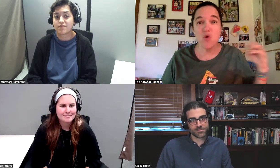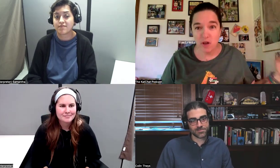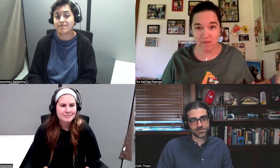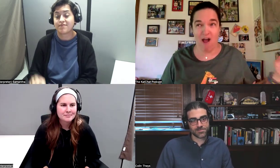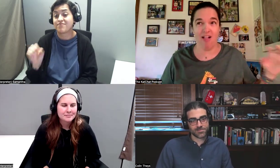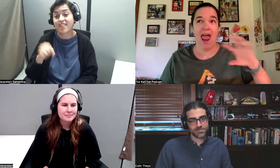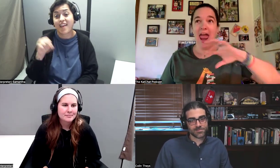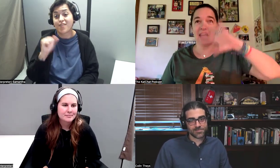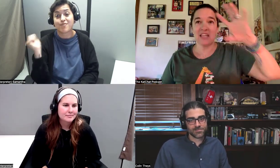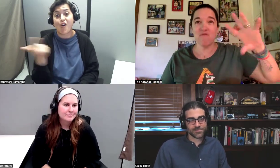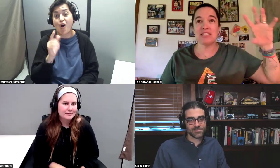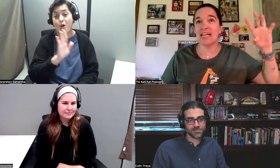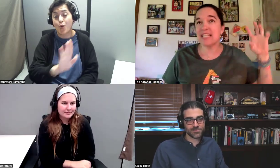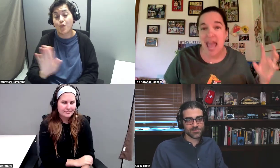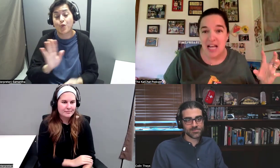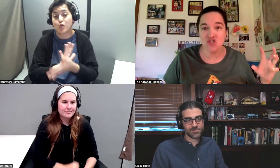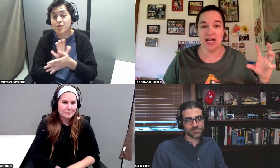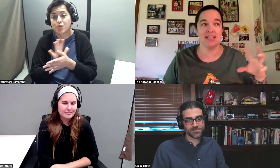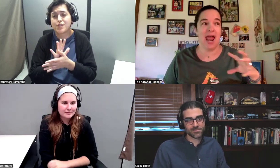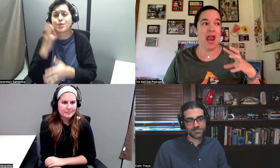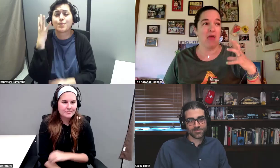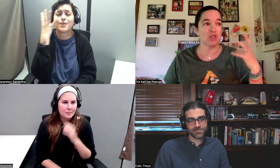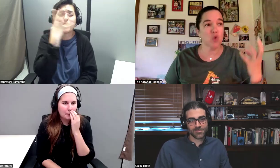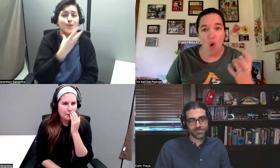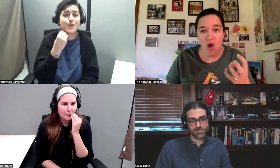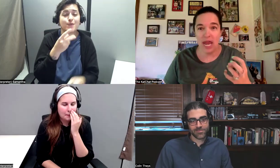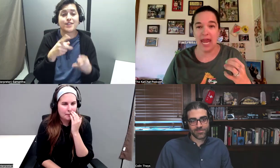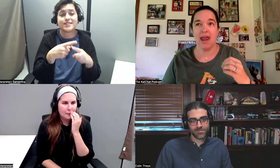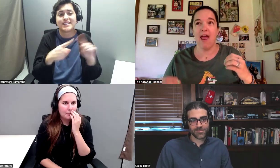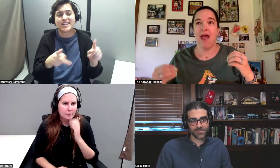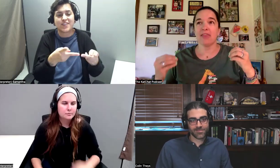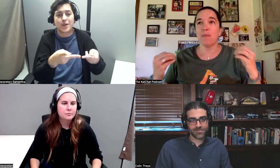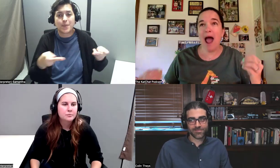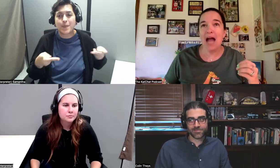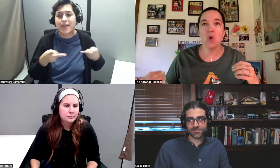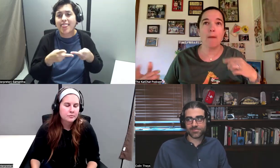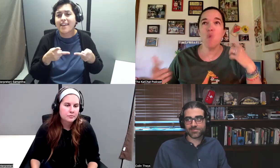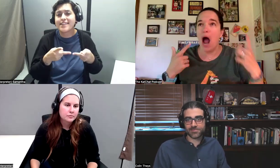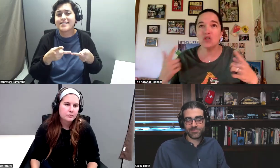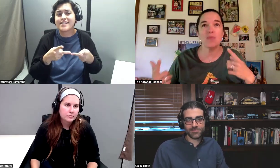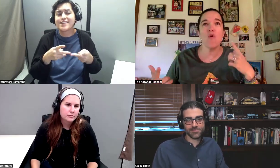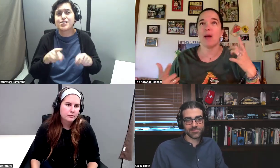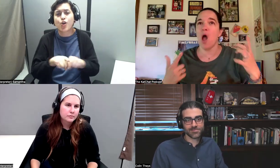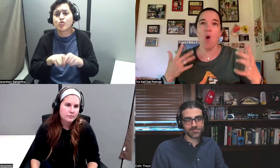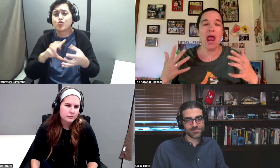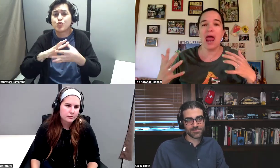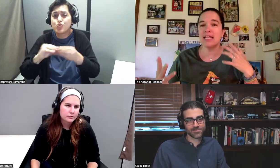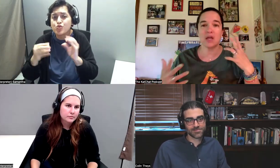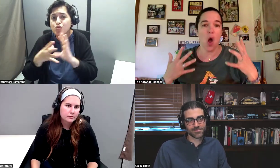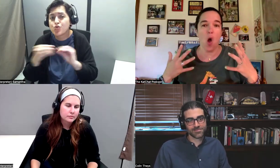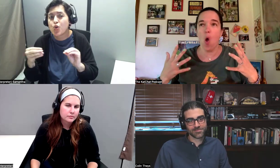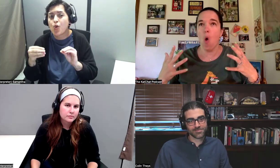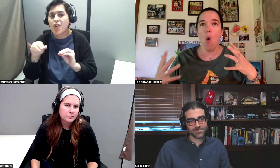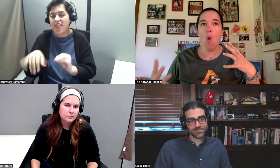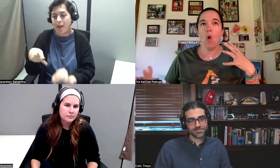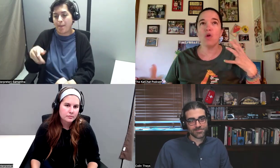just beautiful. And the production and the story, the plot. So I'm watching the movie, I'm like, okay, I need